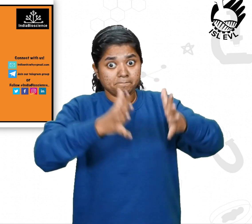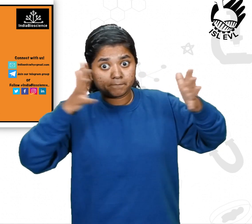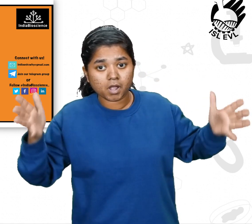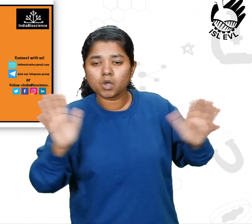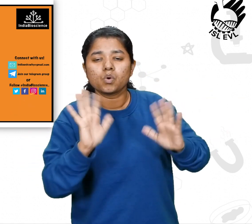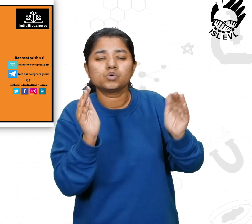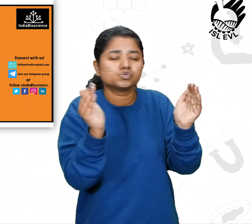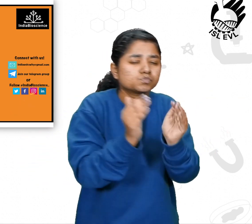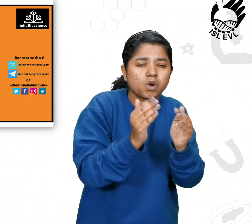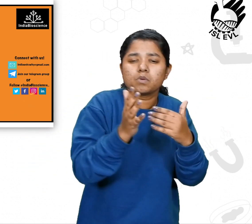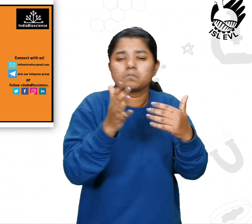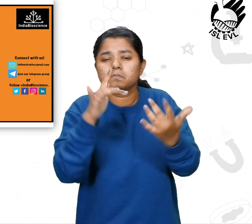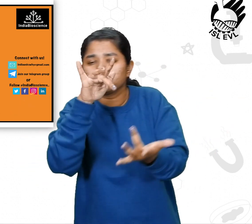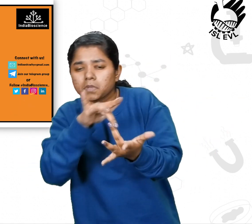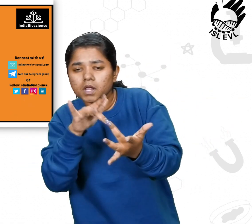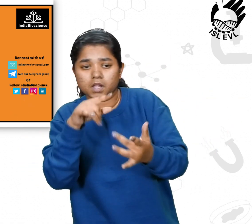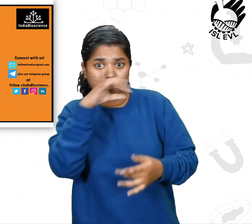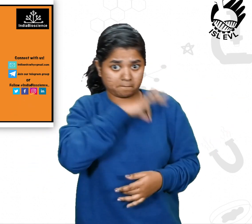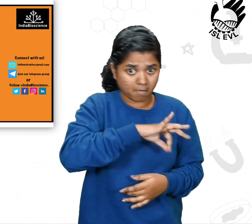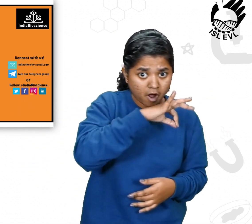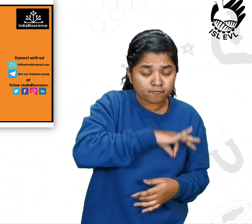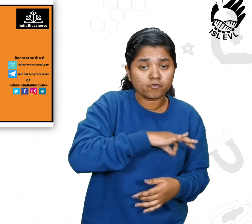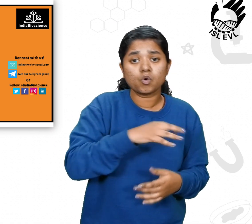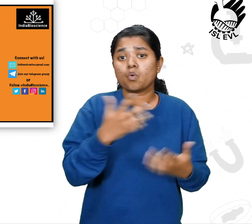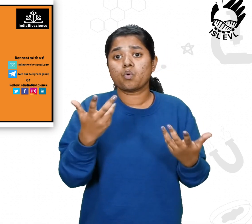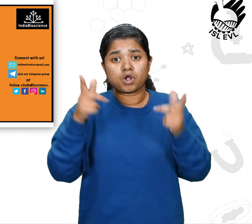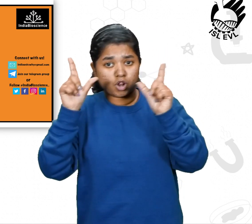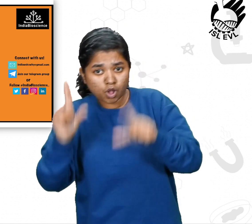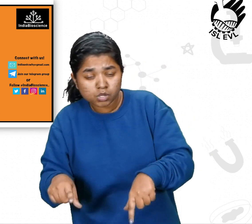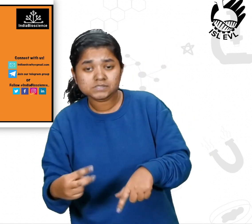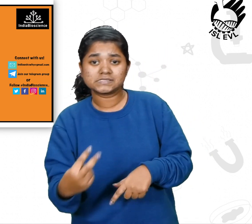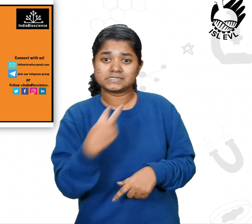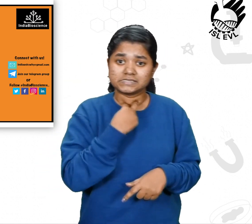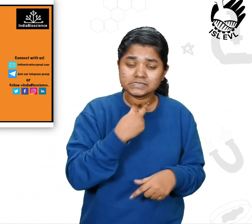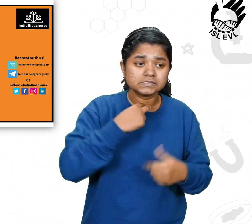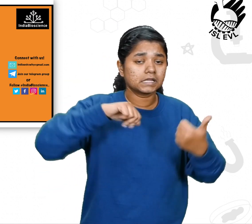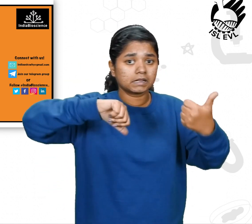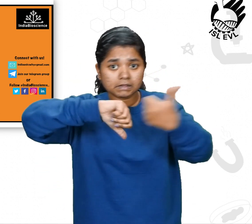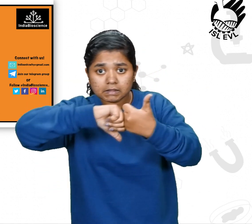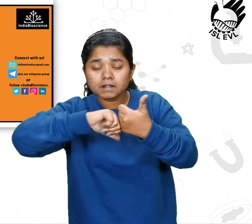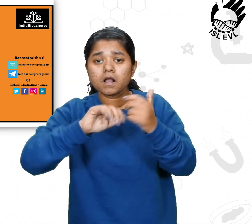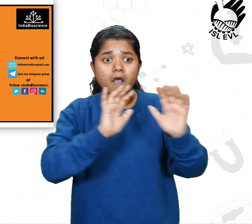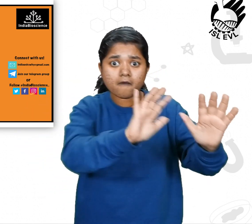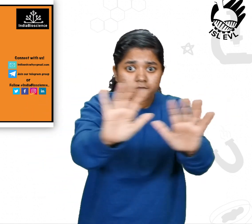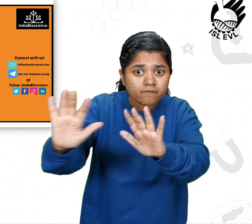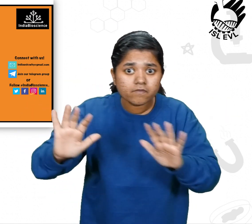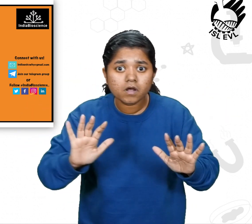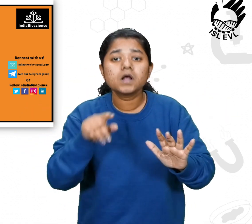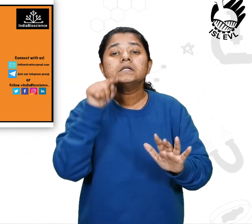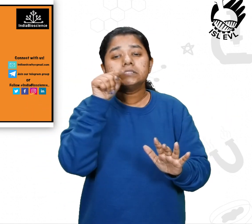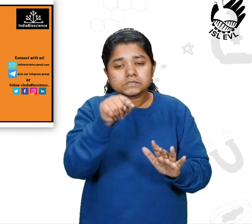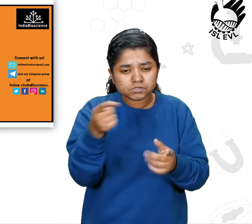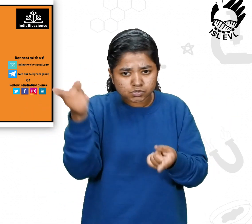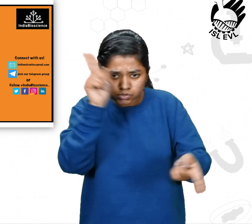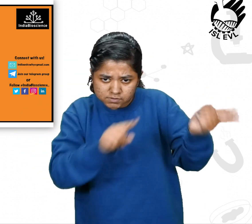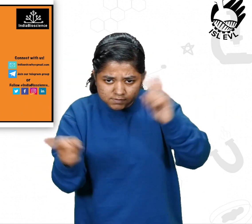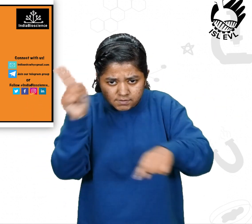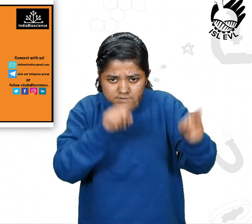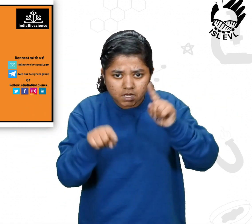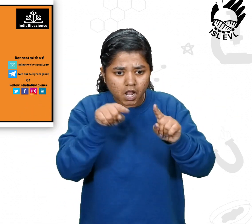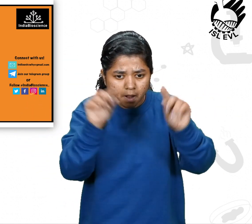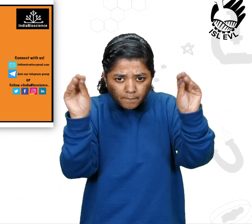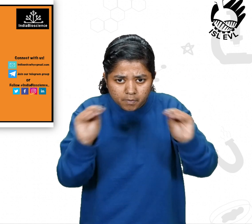if these kind of costs and benefits are at play. That's the computing part. One can say that could be the computing part of